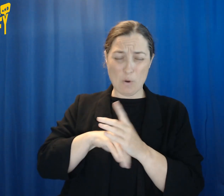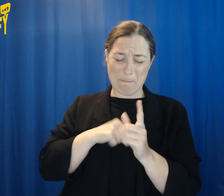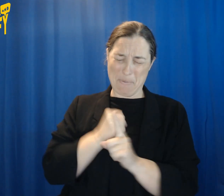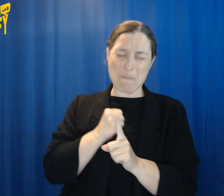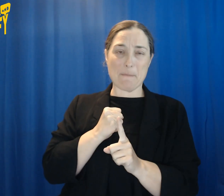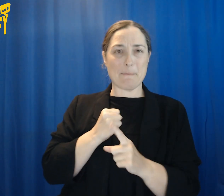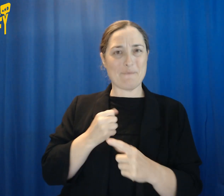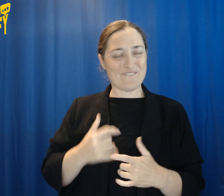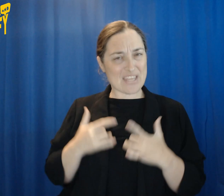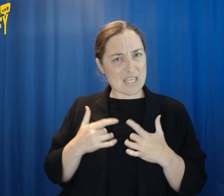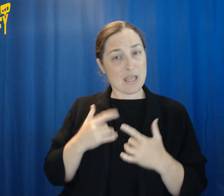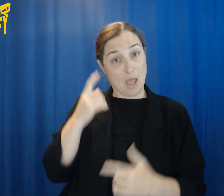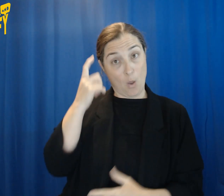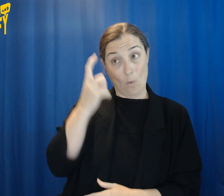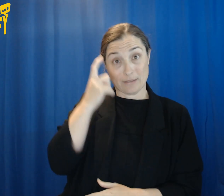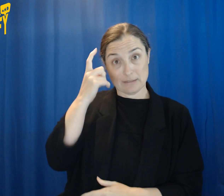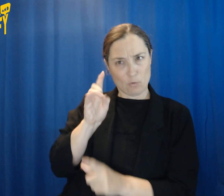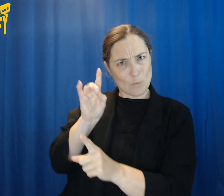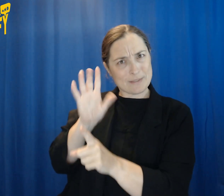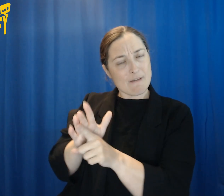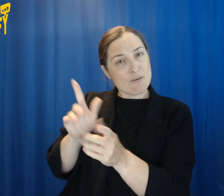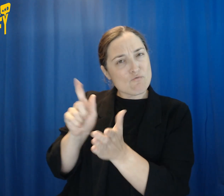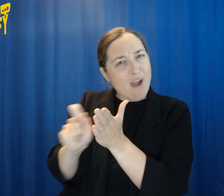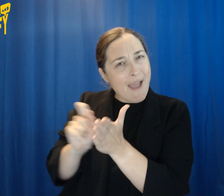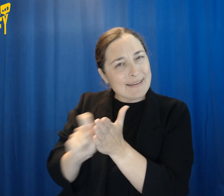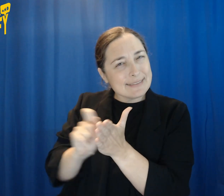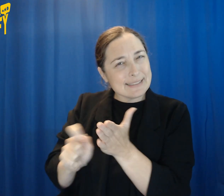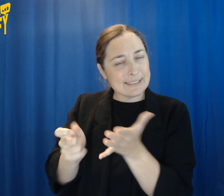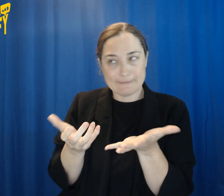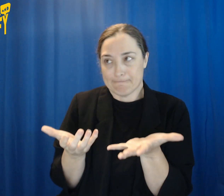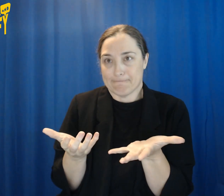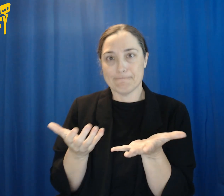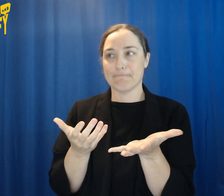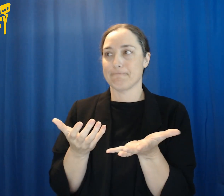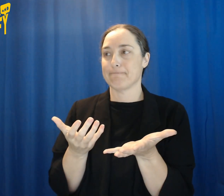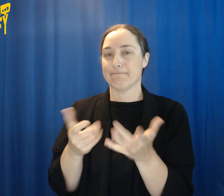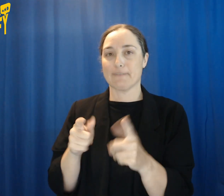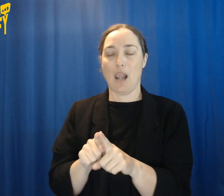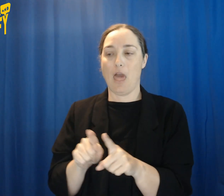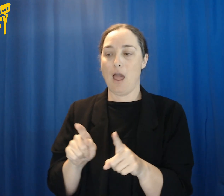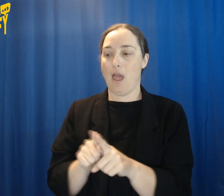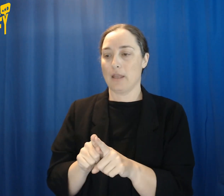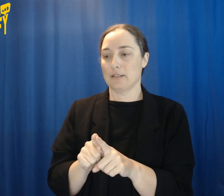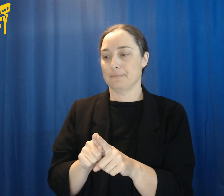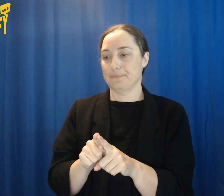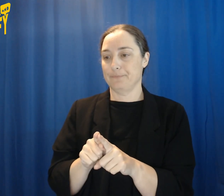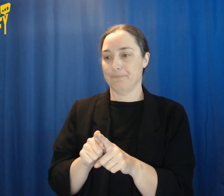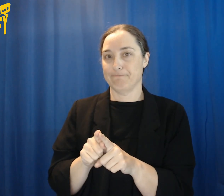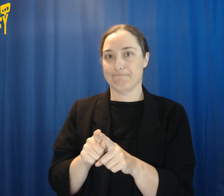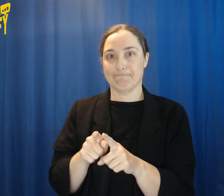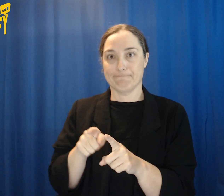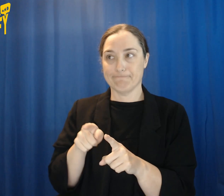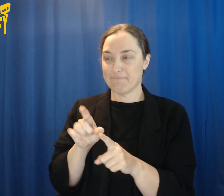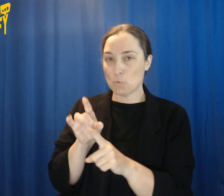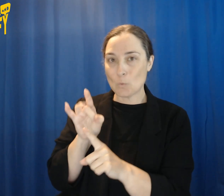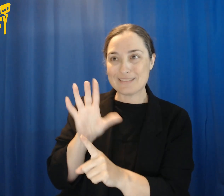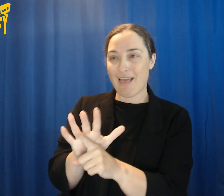what it was like writing the book, whether it was like you had to go back and whether there were things that were